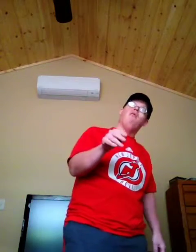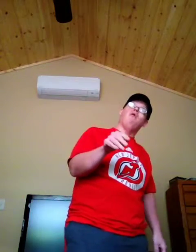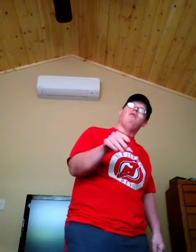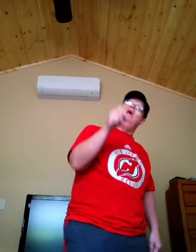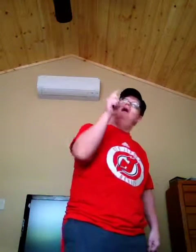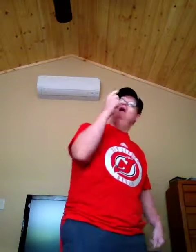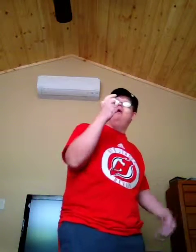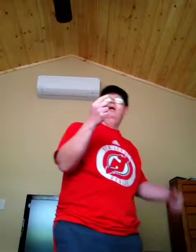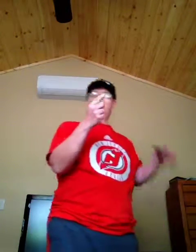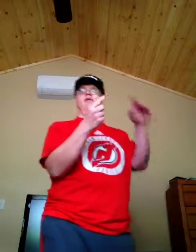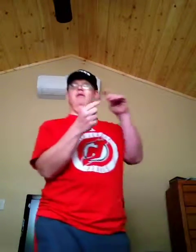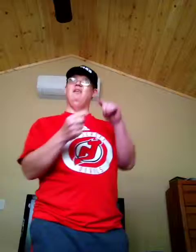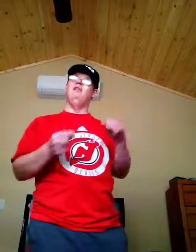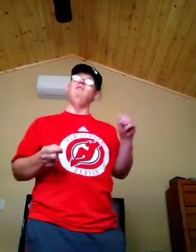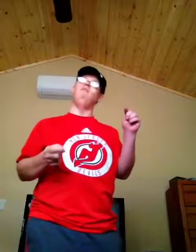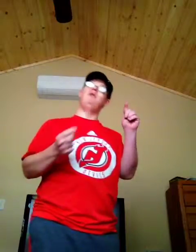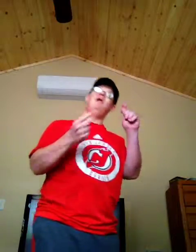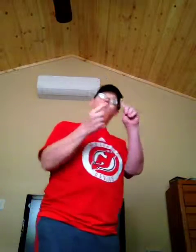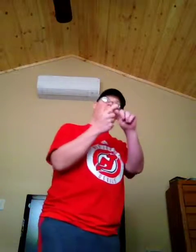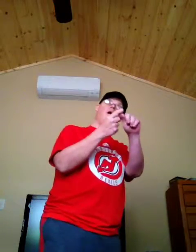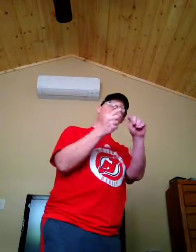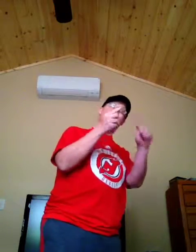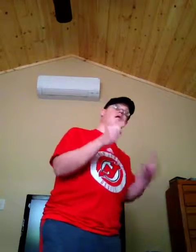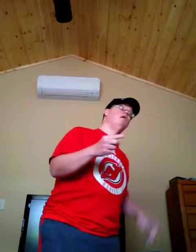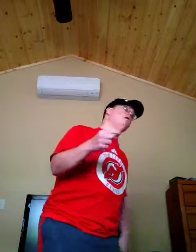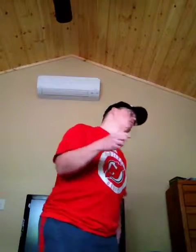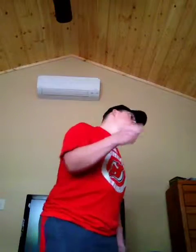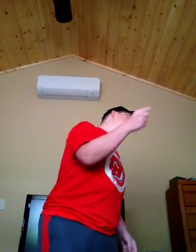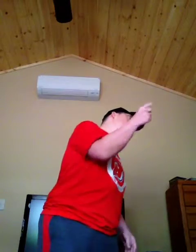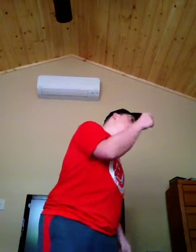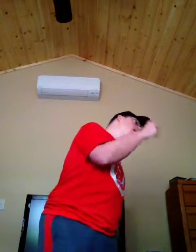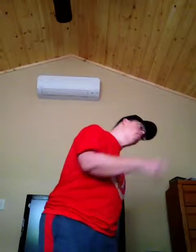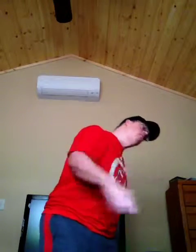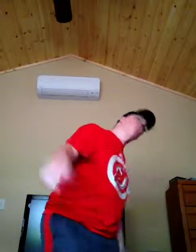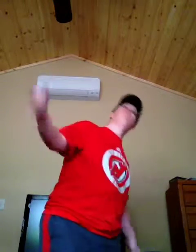was, from channel 1 to 100